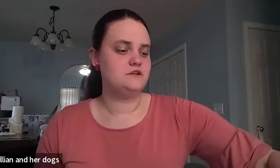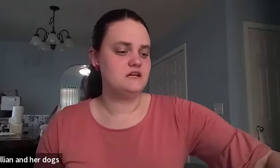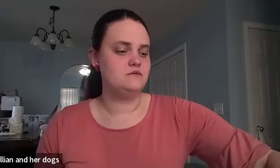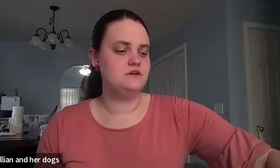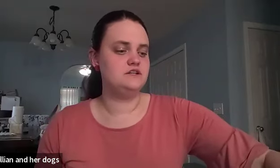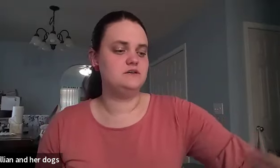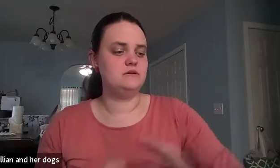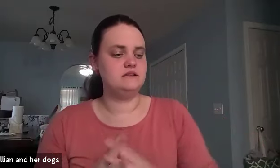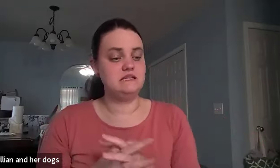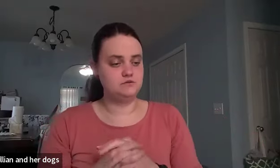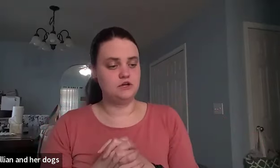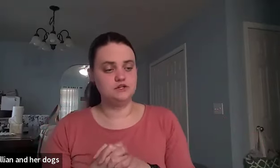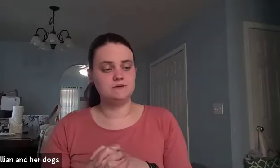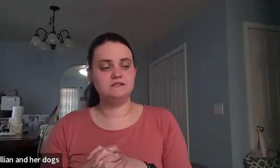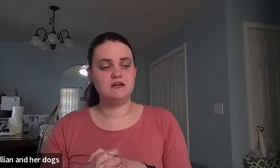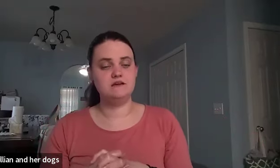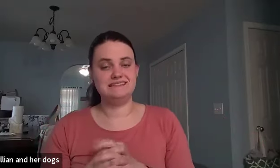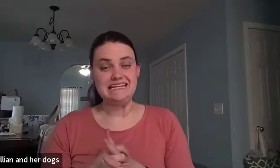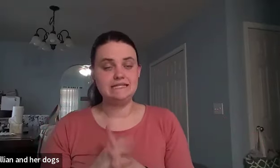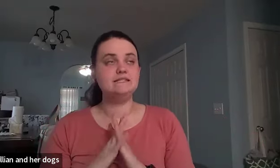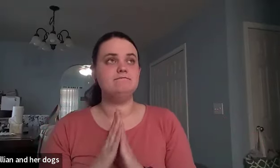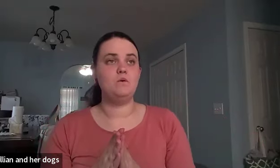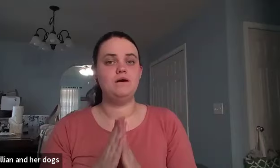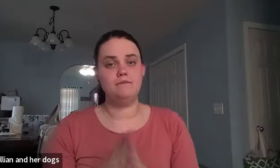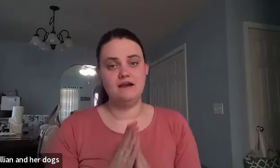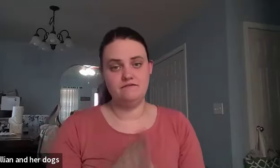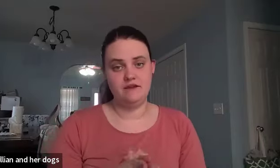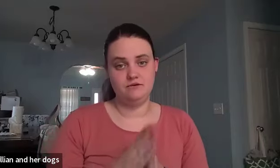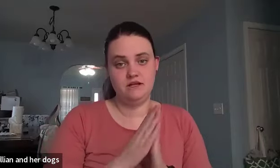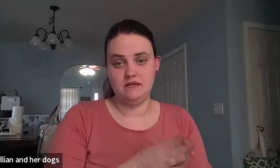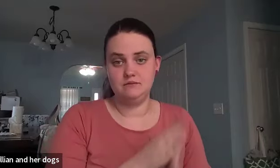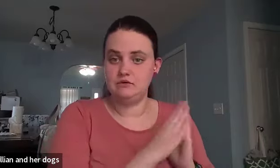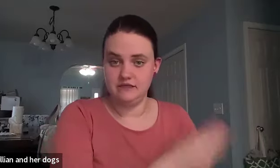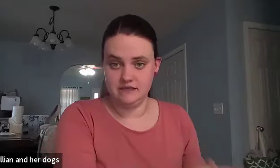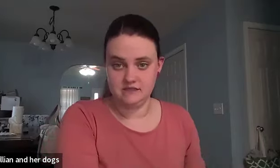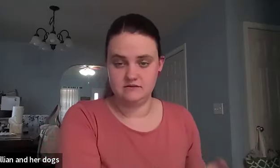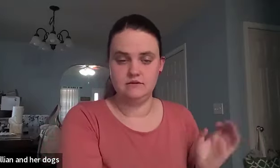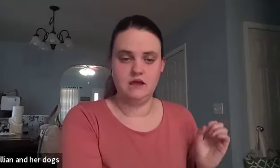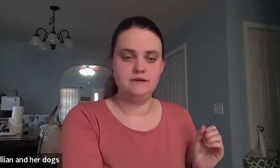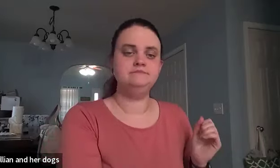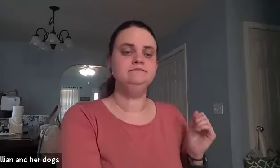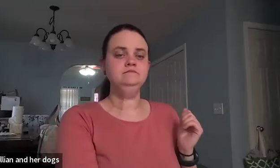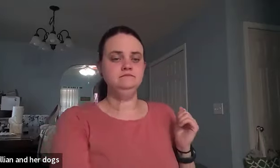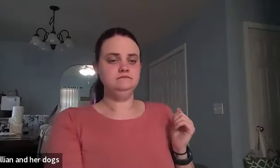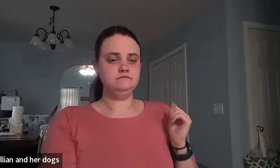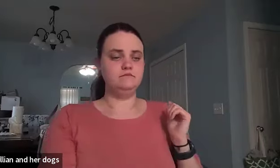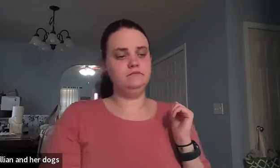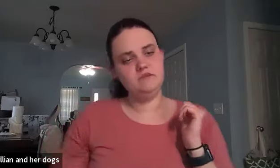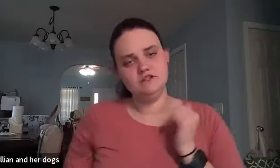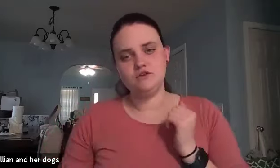first time sentence we're going to do is the sentence for my favorite animal is. Okay. So